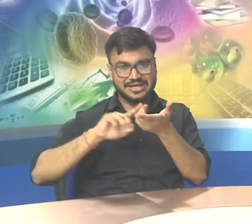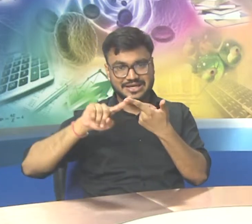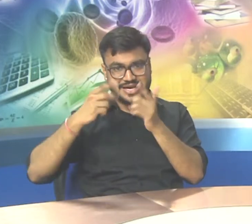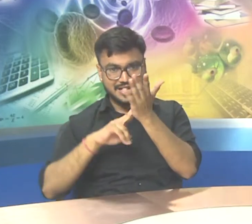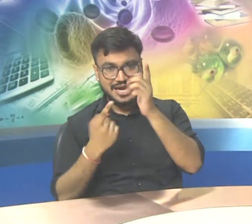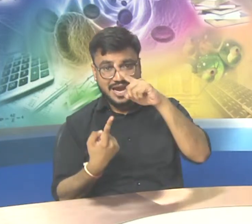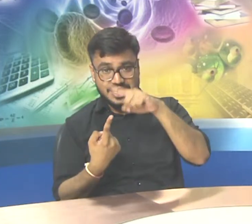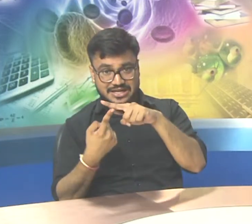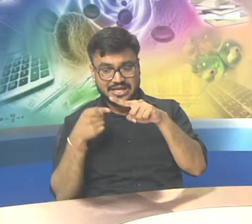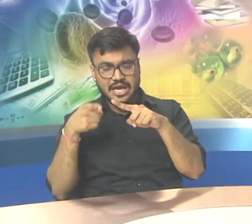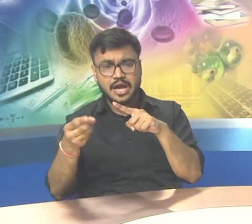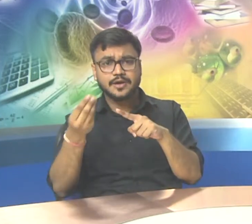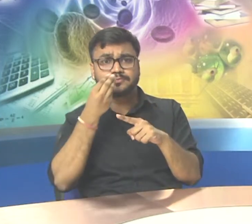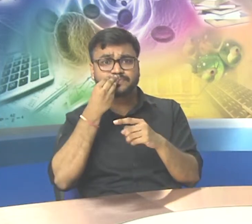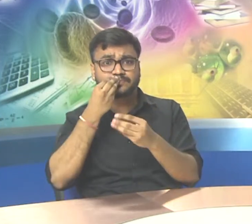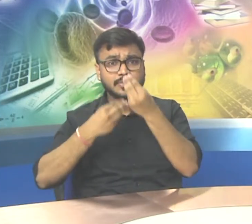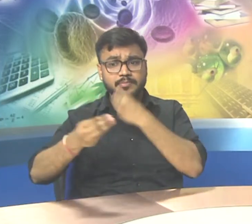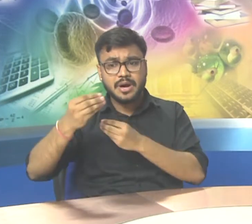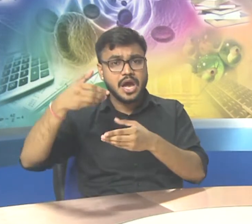Food gives nourishment to our body.